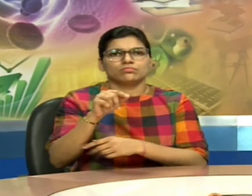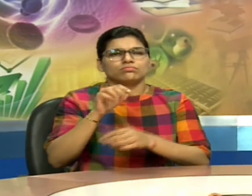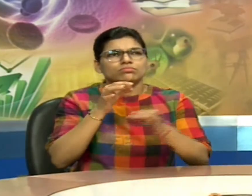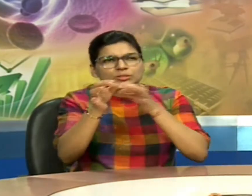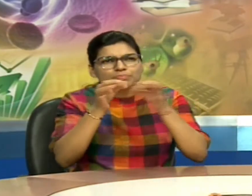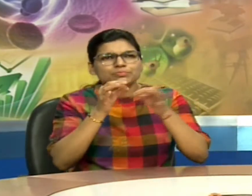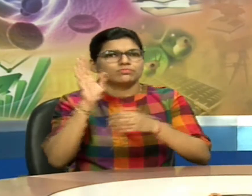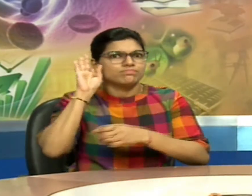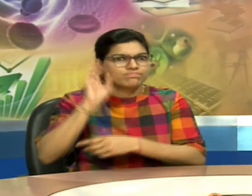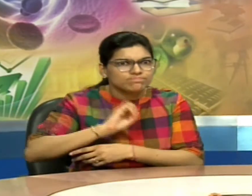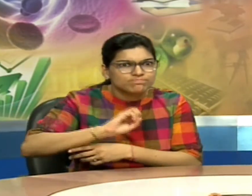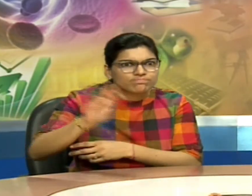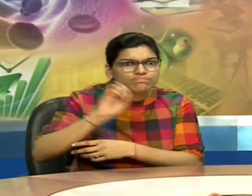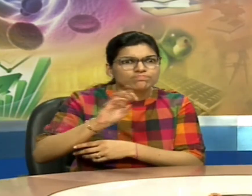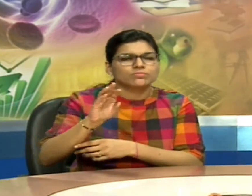Recognized,